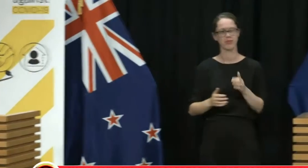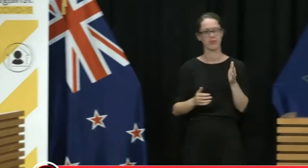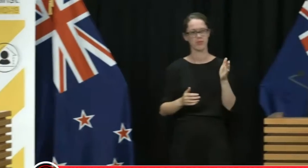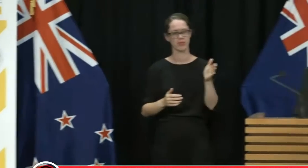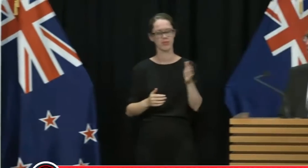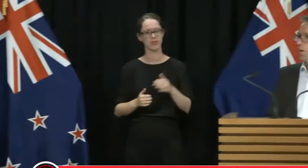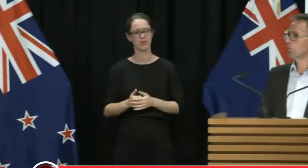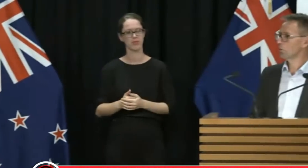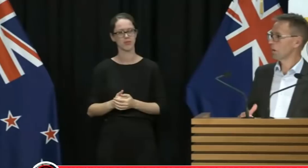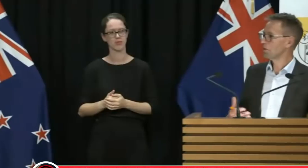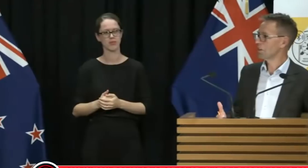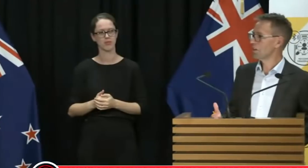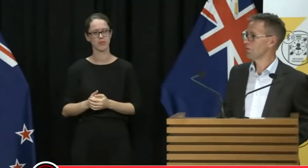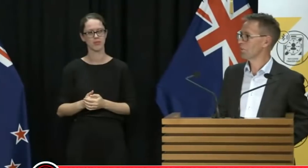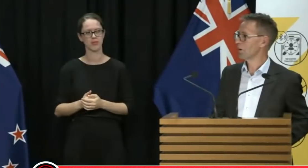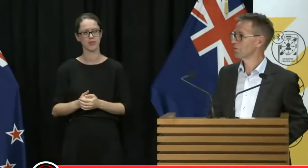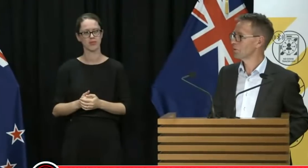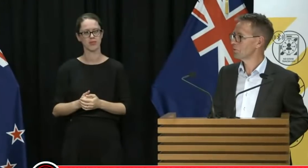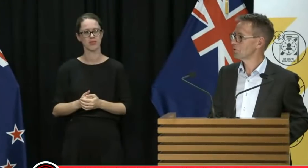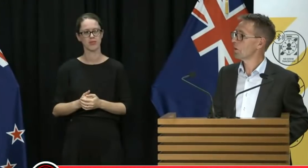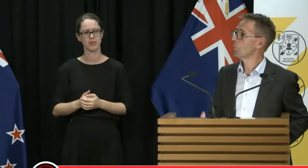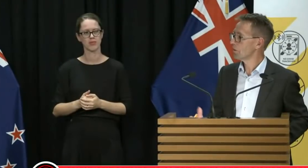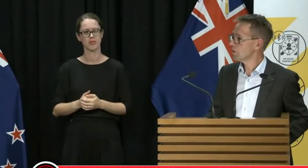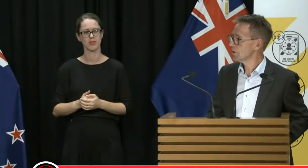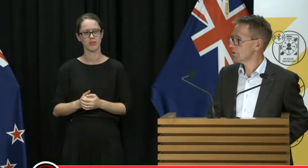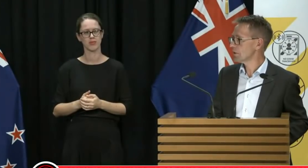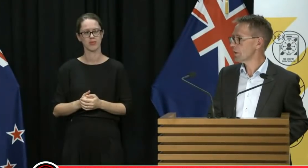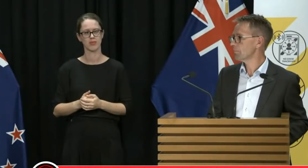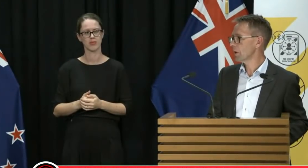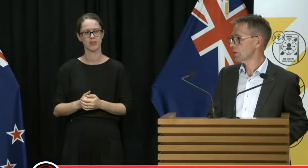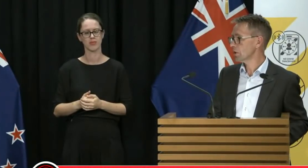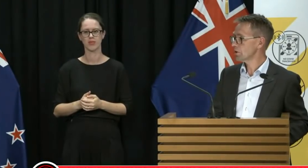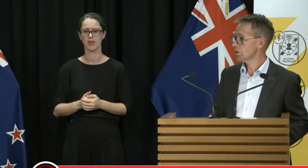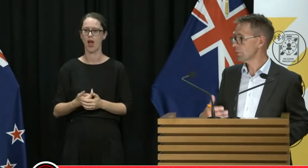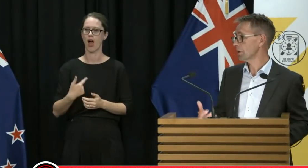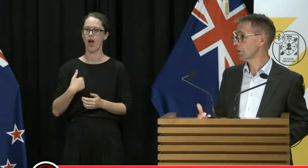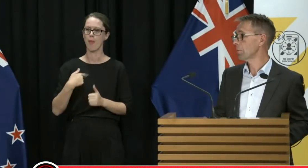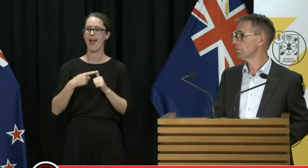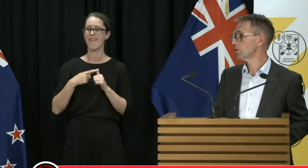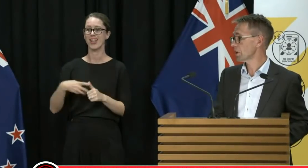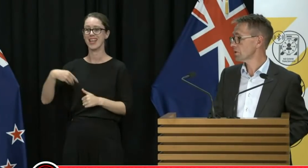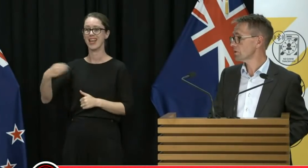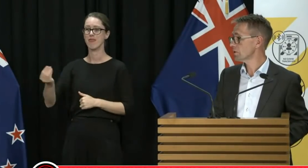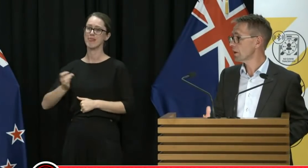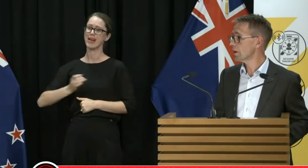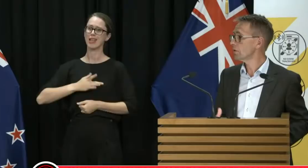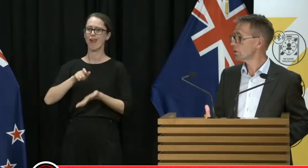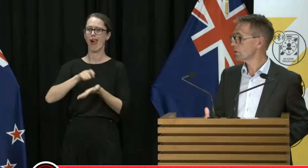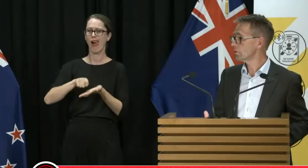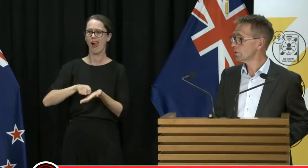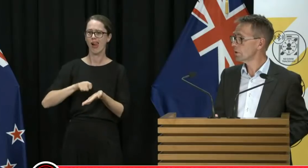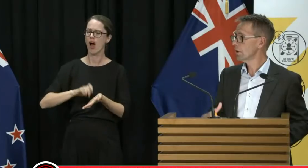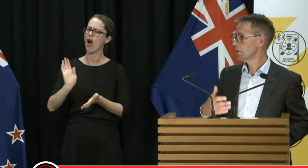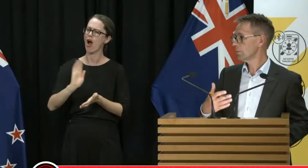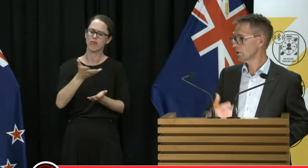add that, of course, I haven't developed my advice in isolation. I've been in a number of discussions today